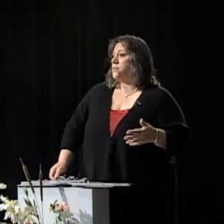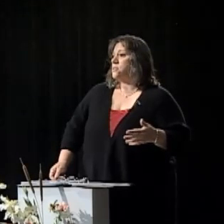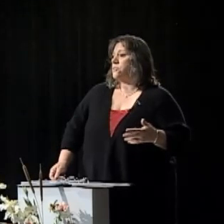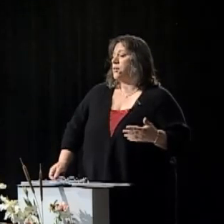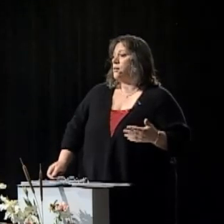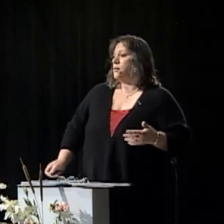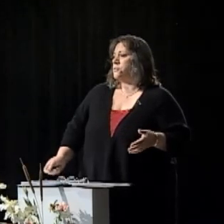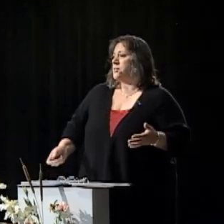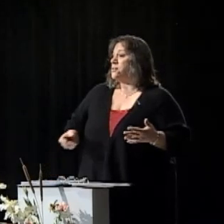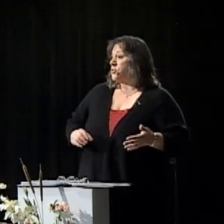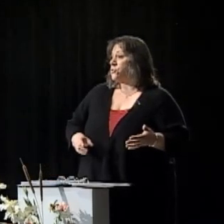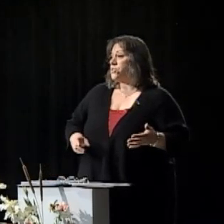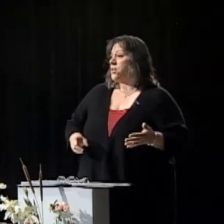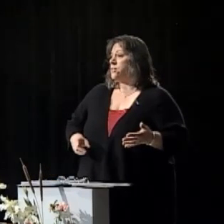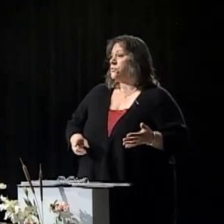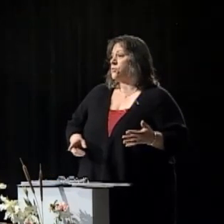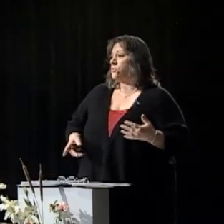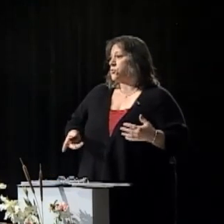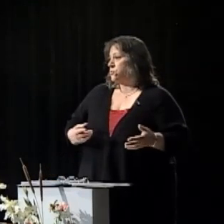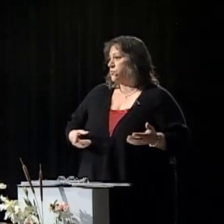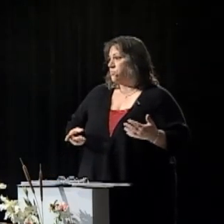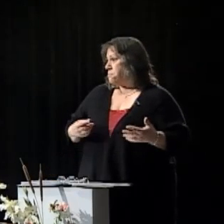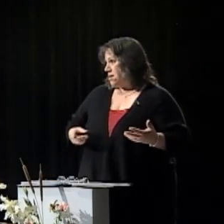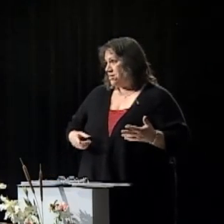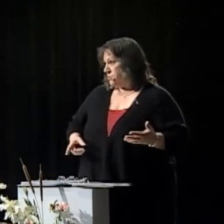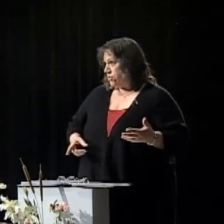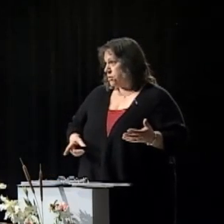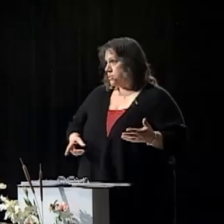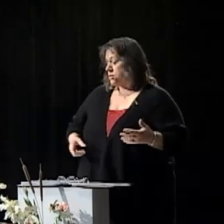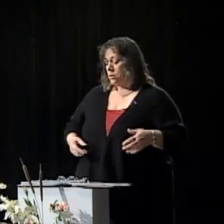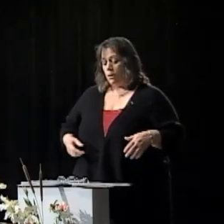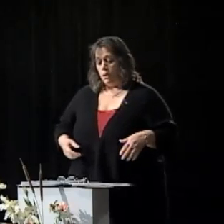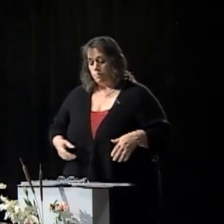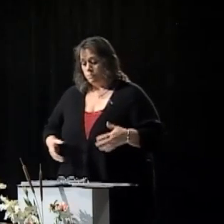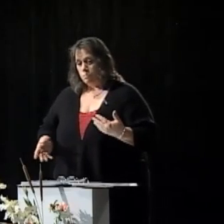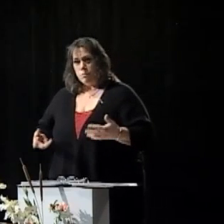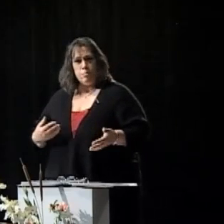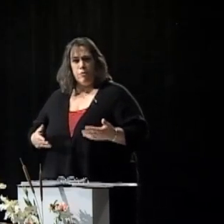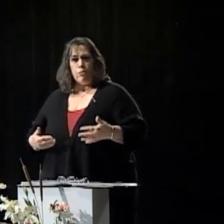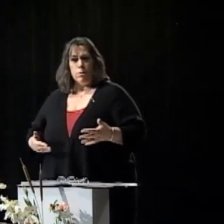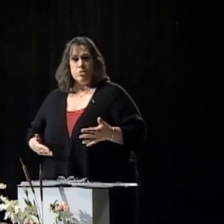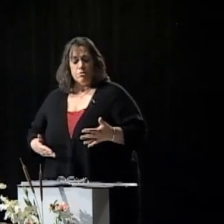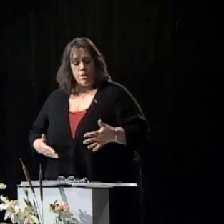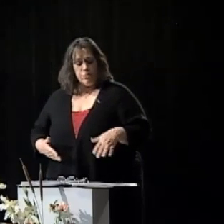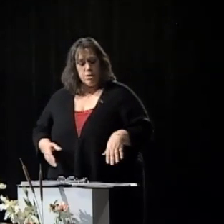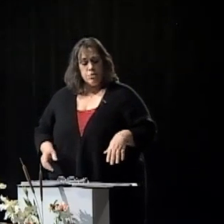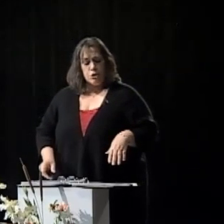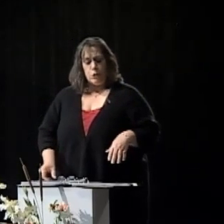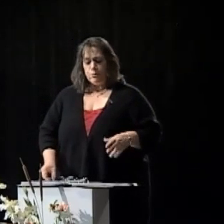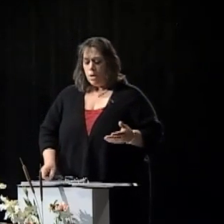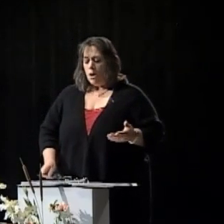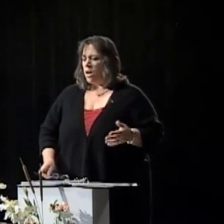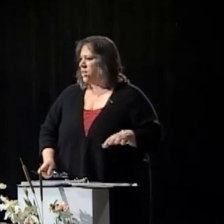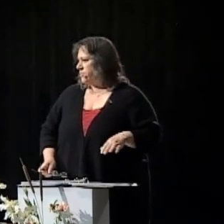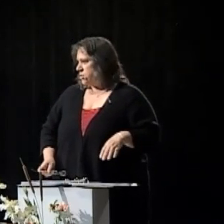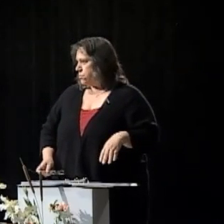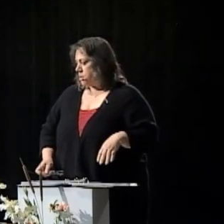that it's an initial sign, so it's used for many different, in performance and other signs, so I'm going to give you some